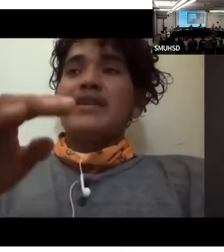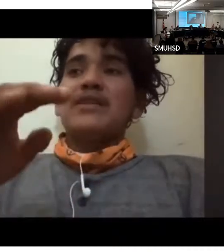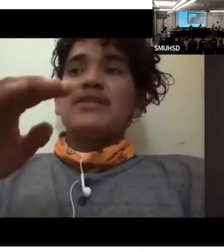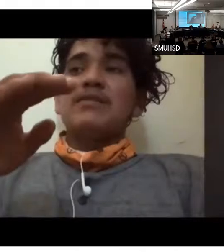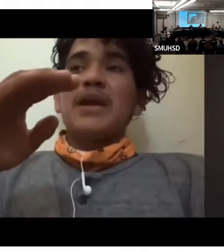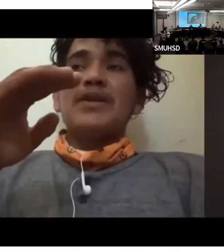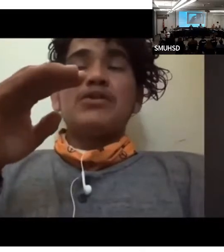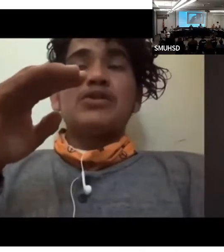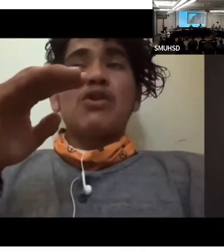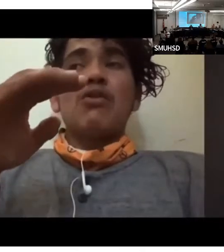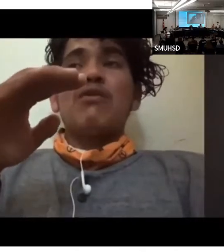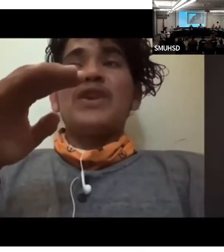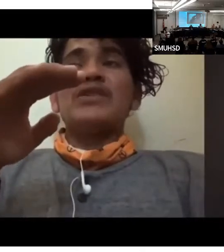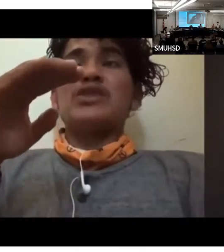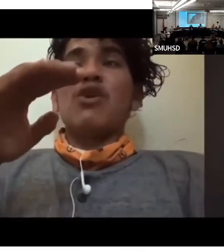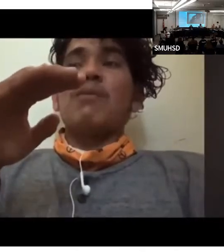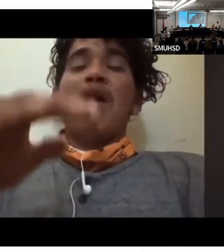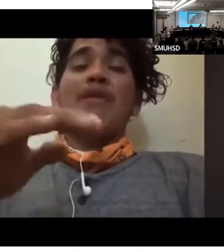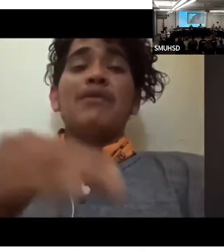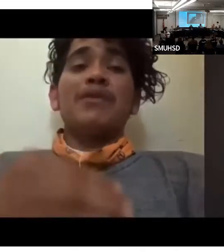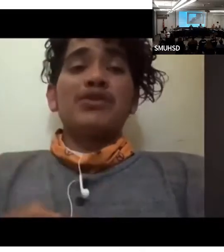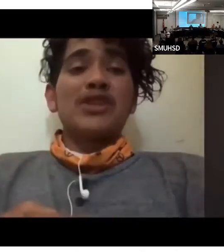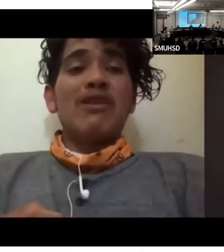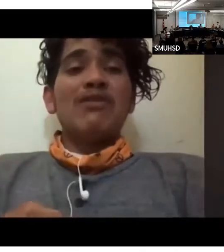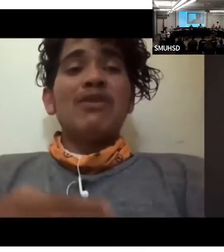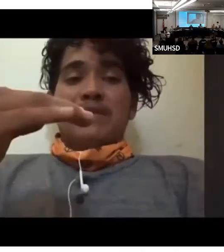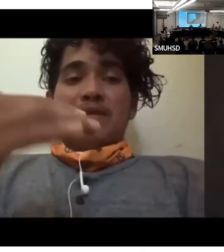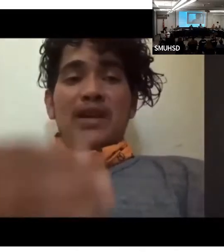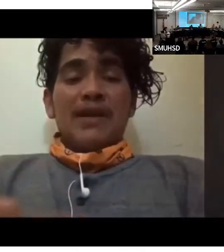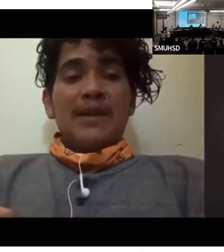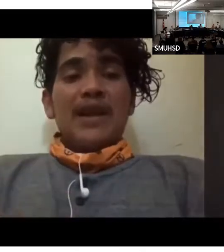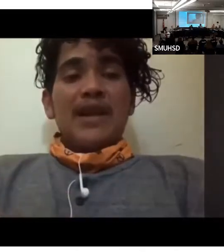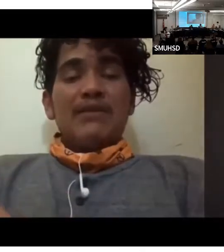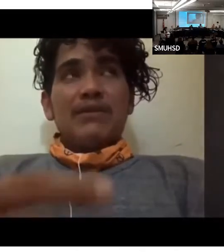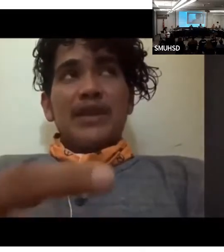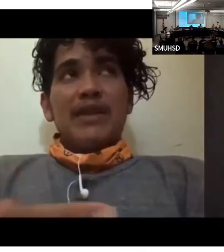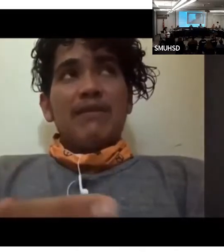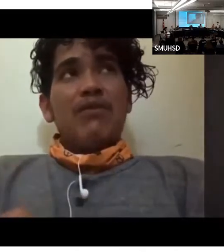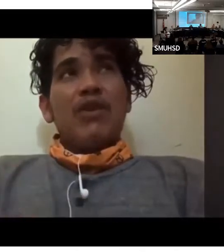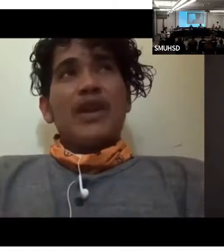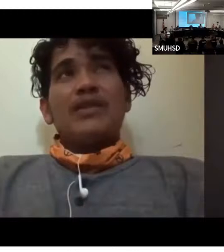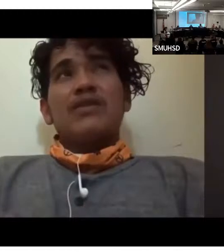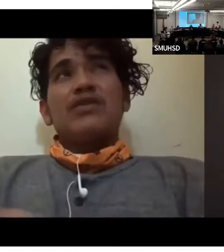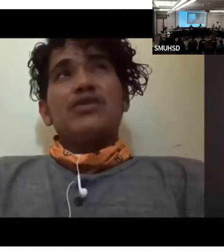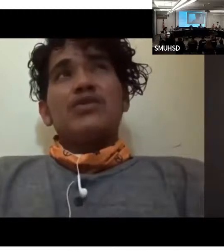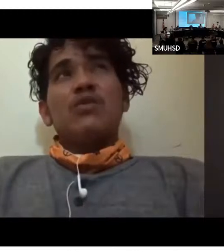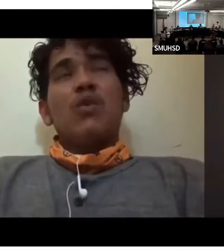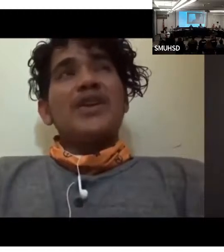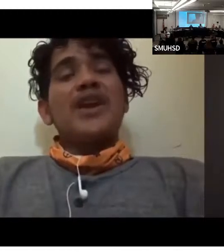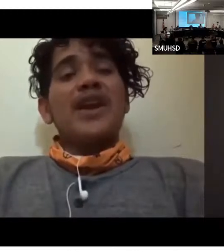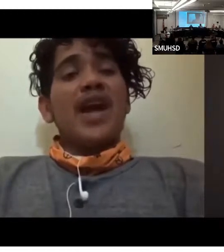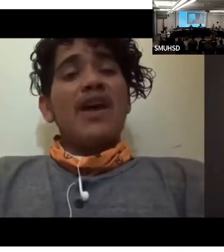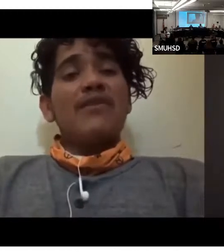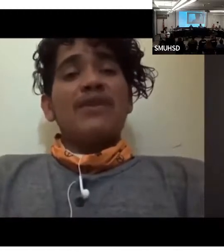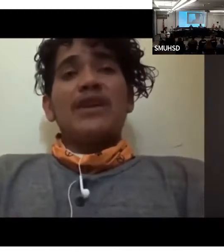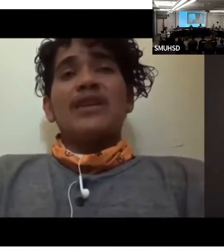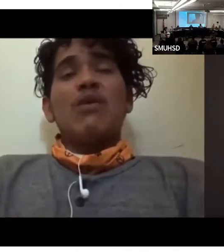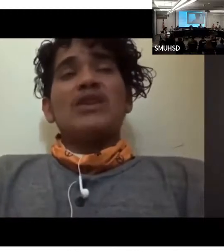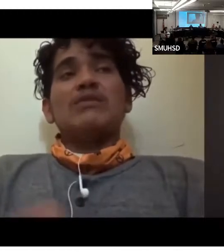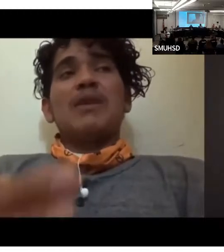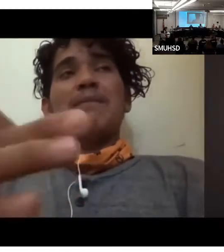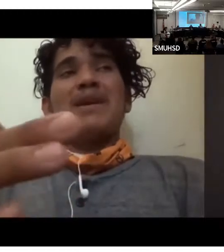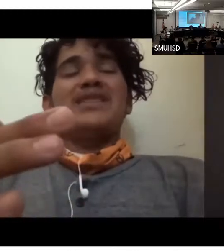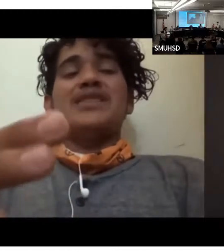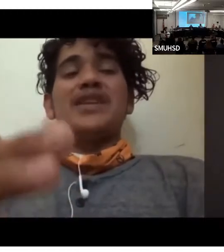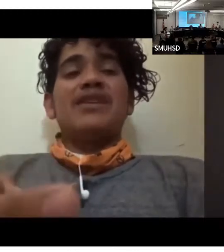make you feel so proud of yourself. I've been like them for like 1.5 years, and